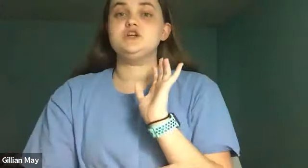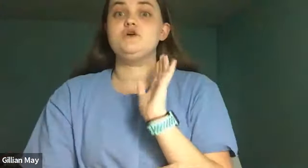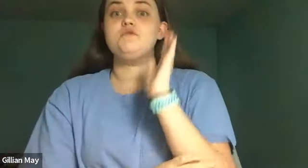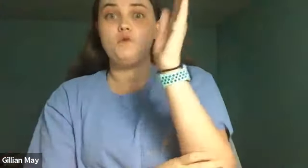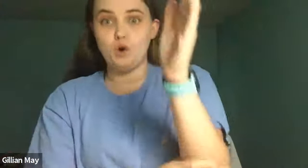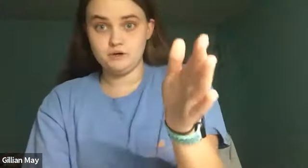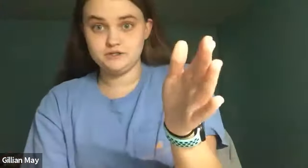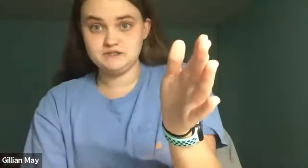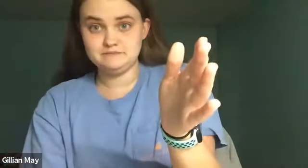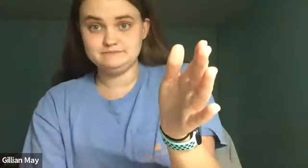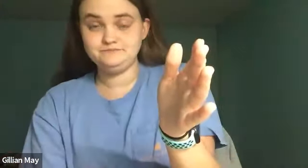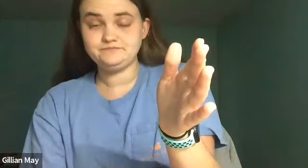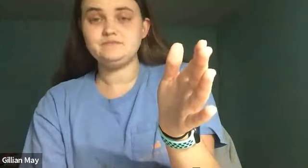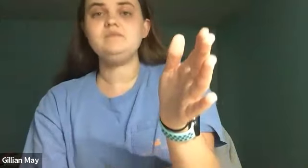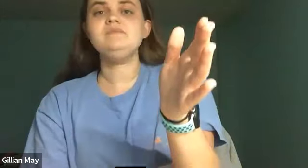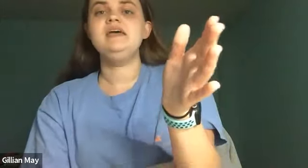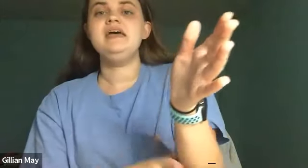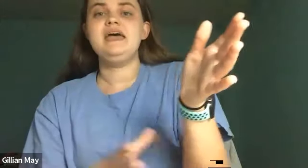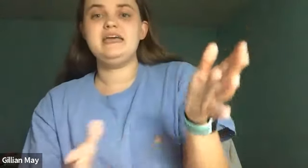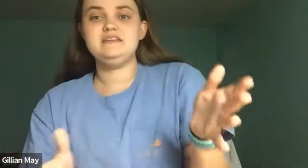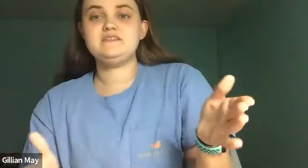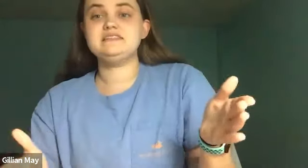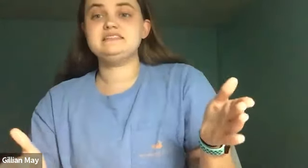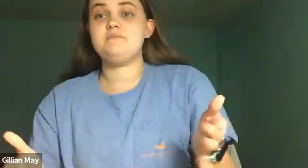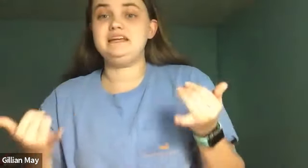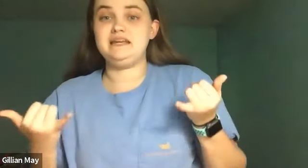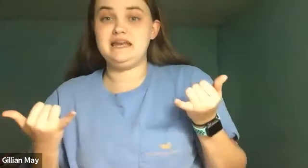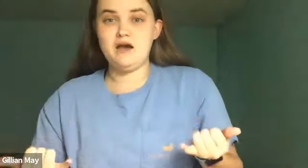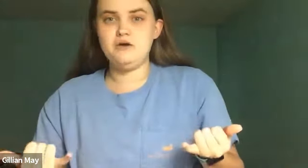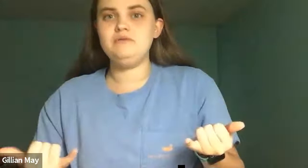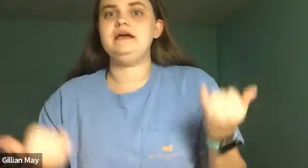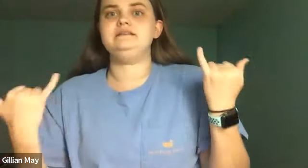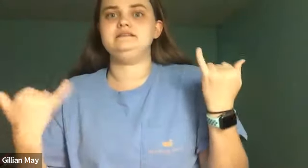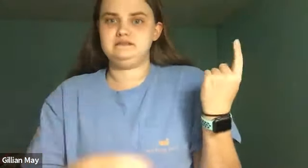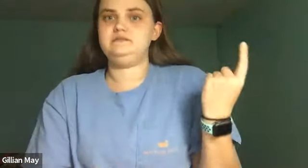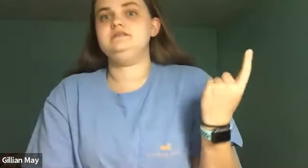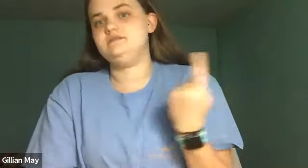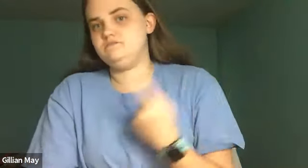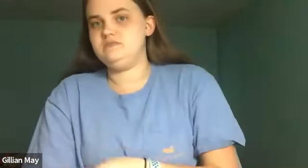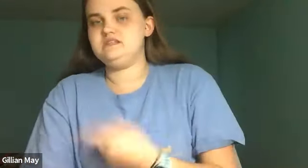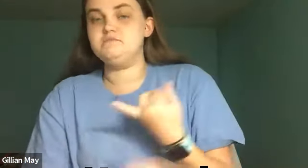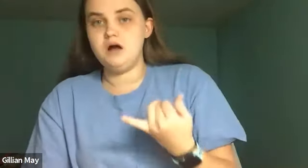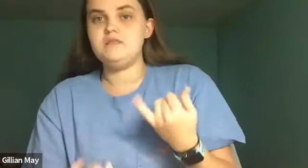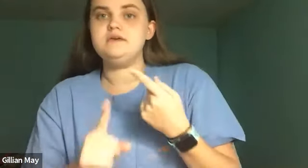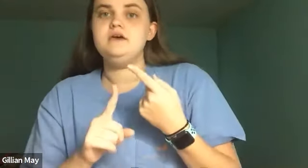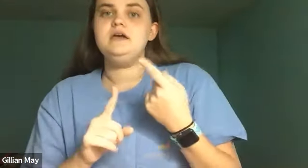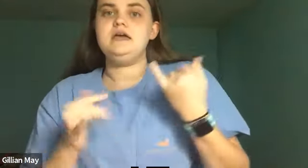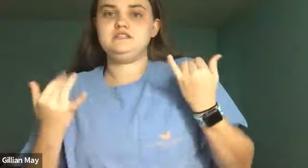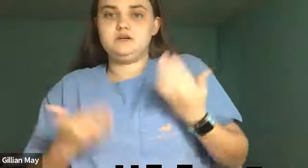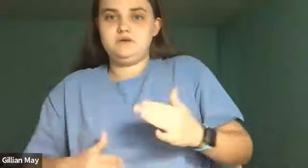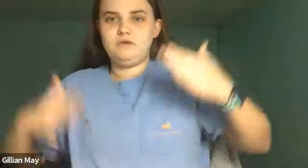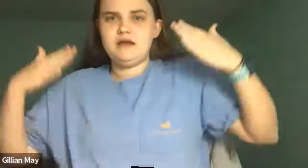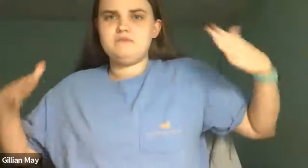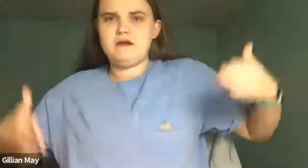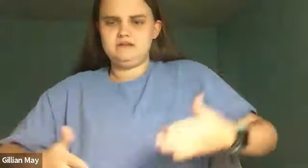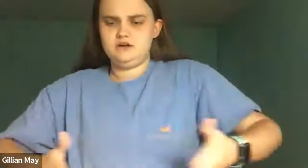go forwards. Anything that's happening now, like this month, is going to be right around here